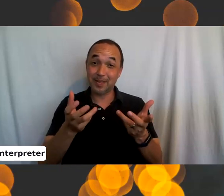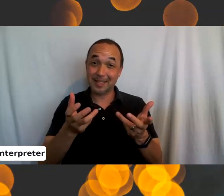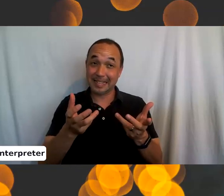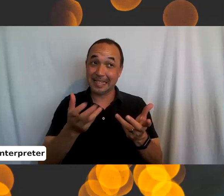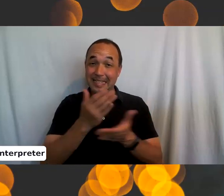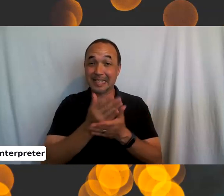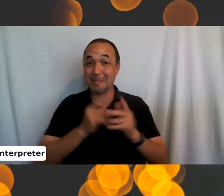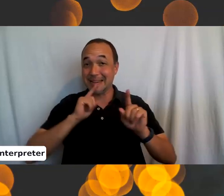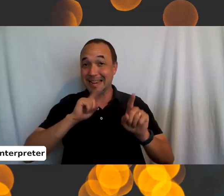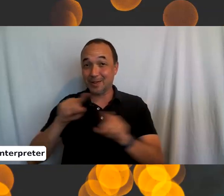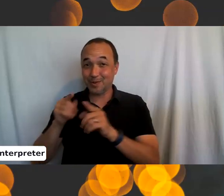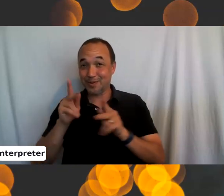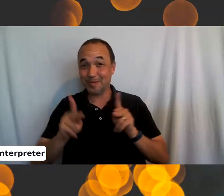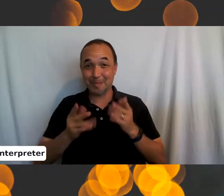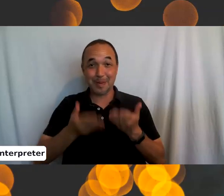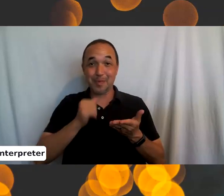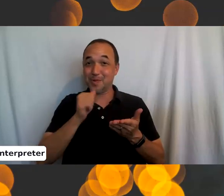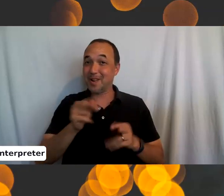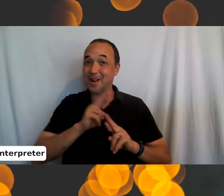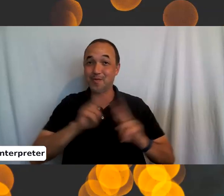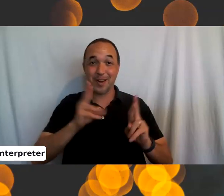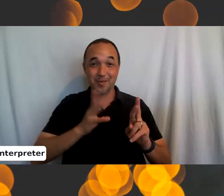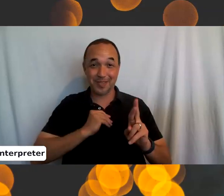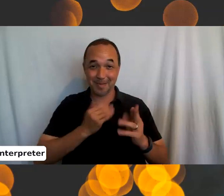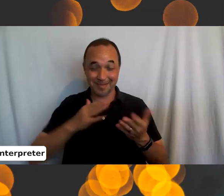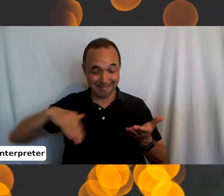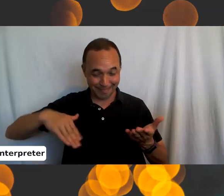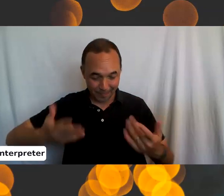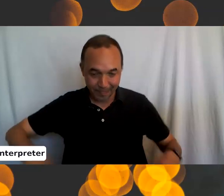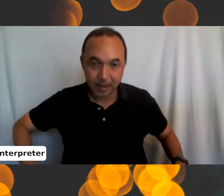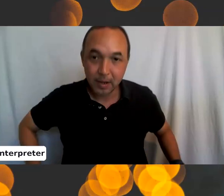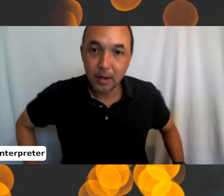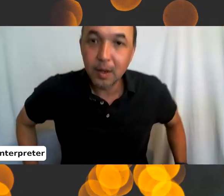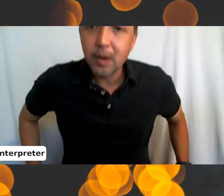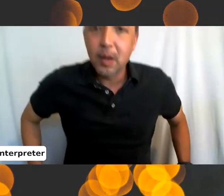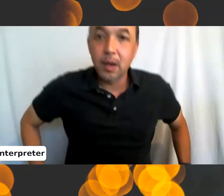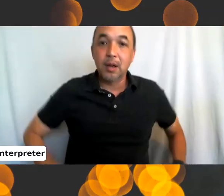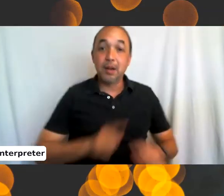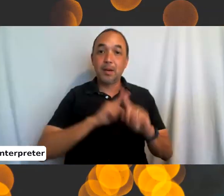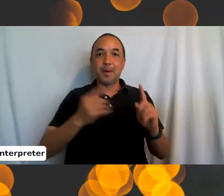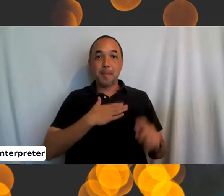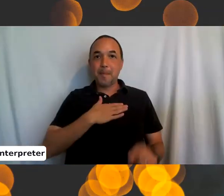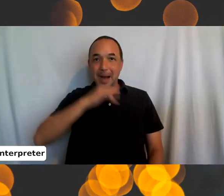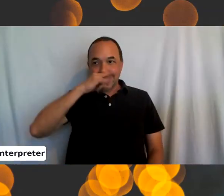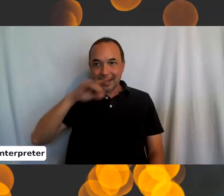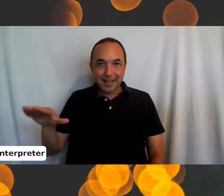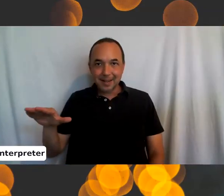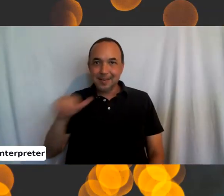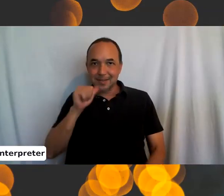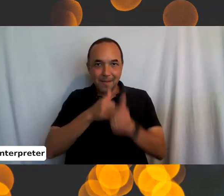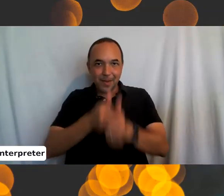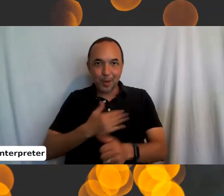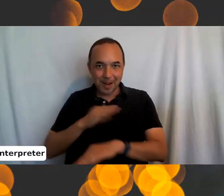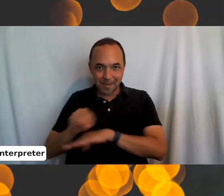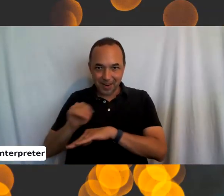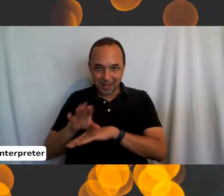answers that you're not quite ready for yet. But of course, my child does not follow that advice whatsoever. So I